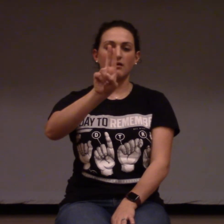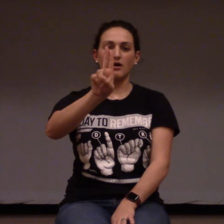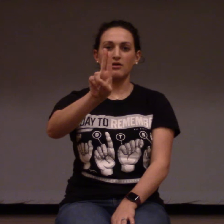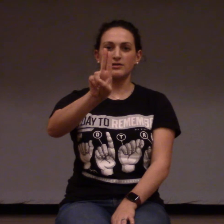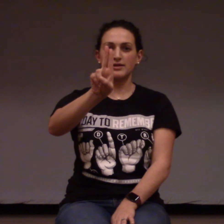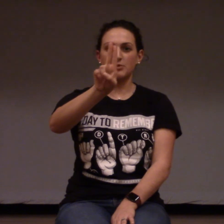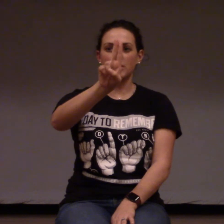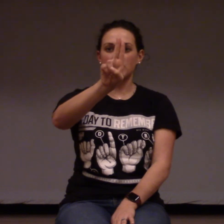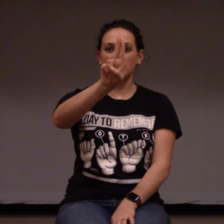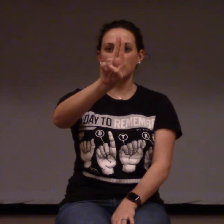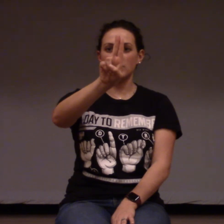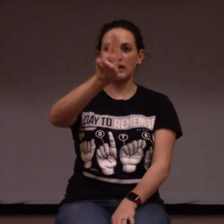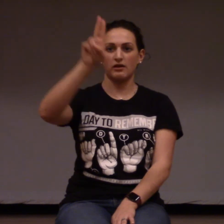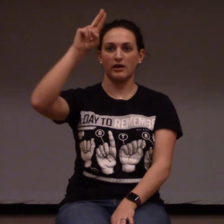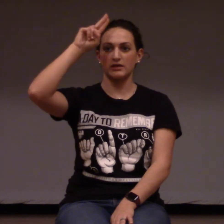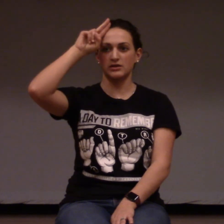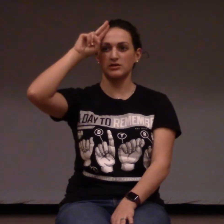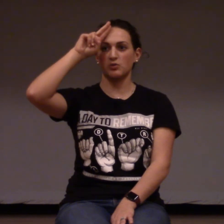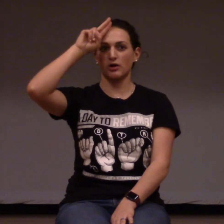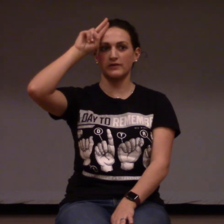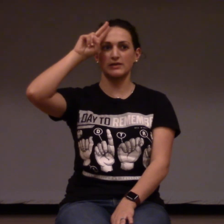Uncle is going to be a U, and it's going to swirl at the top.